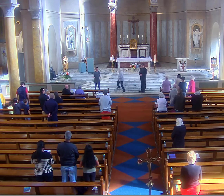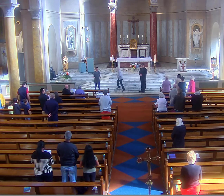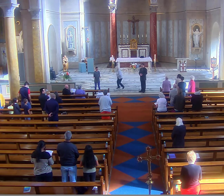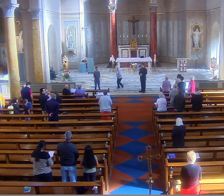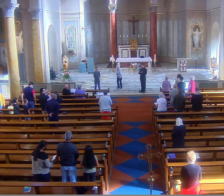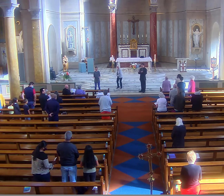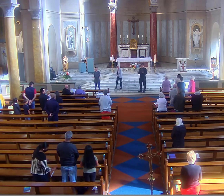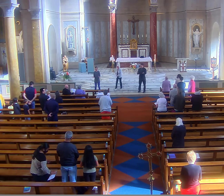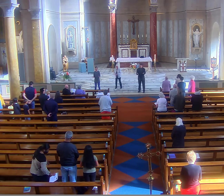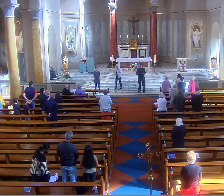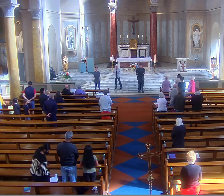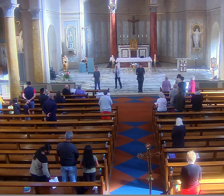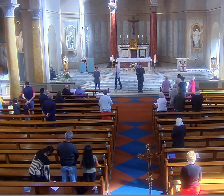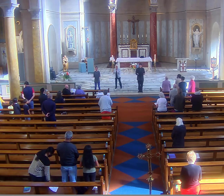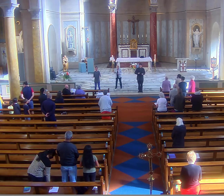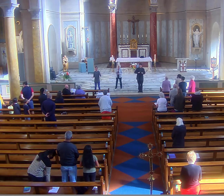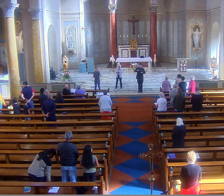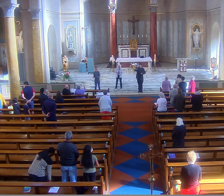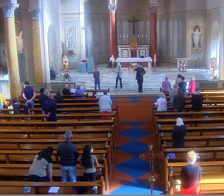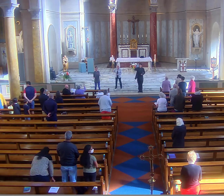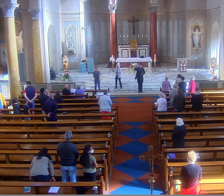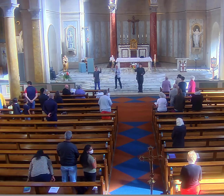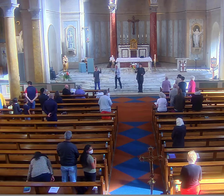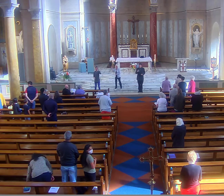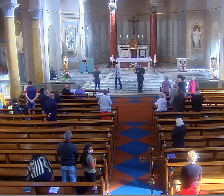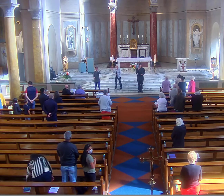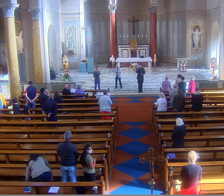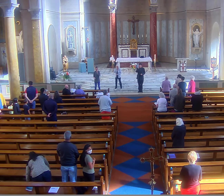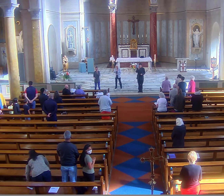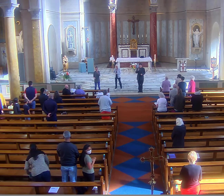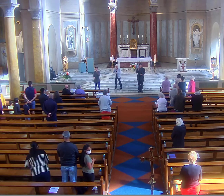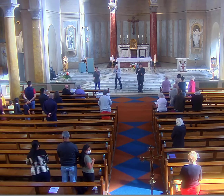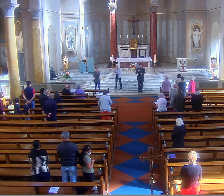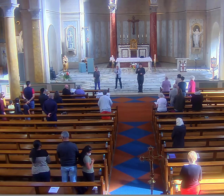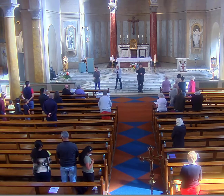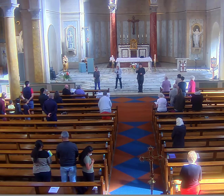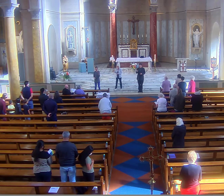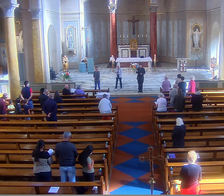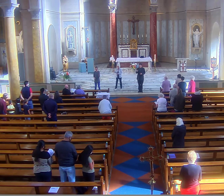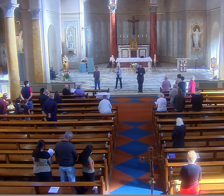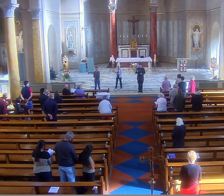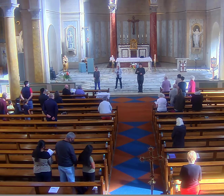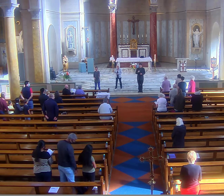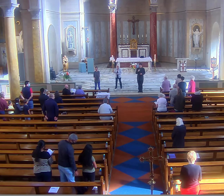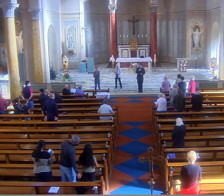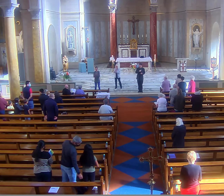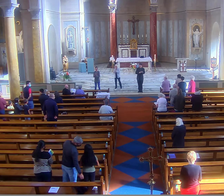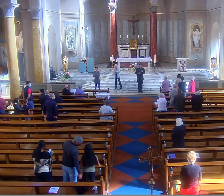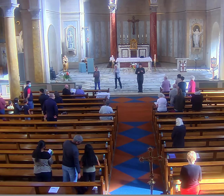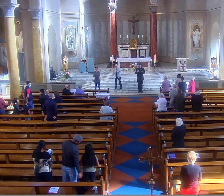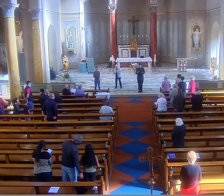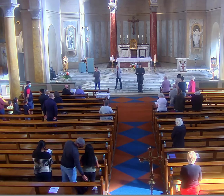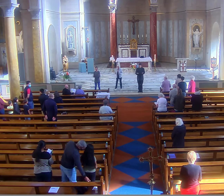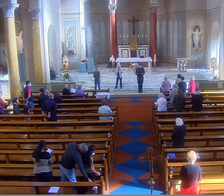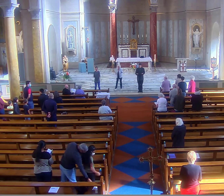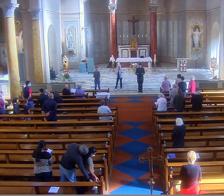This is what the Lord asks of you, only